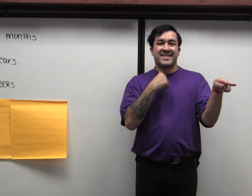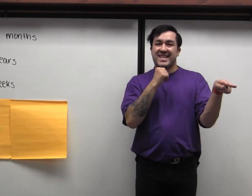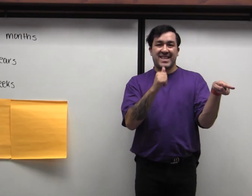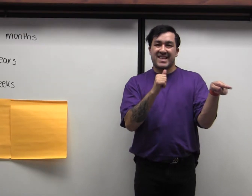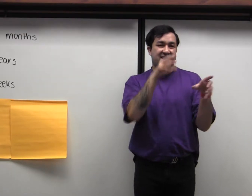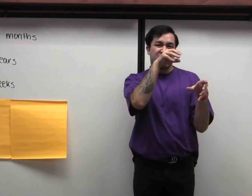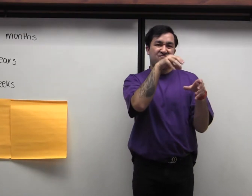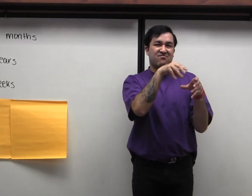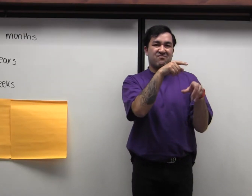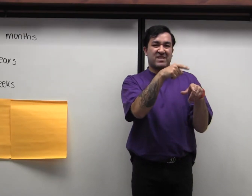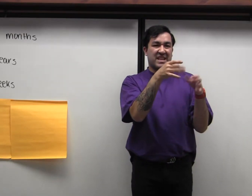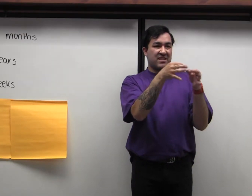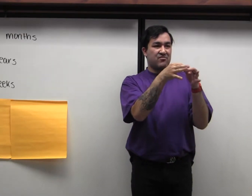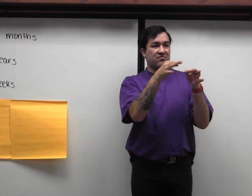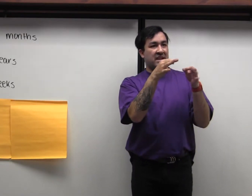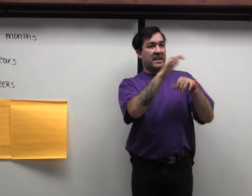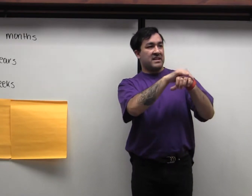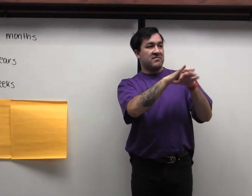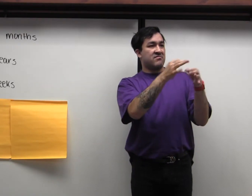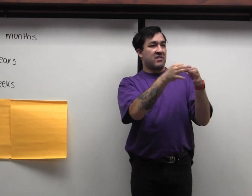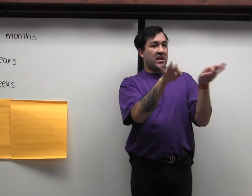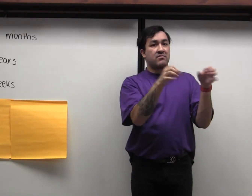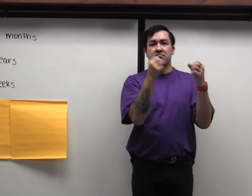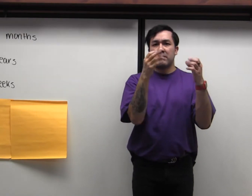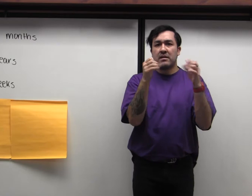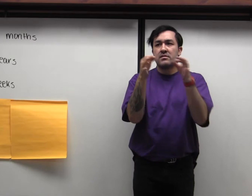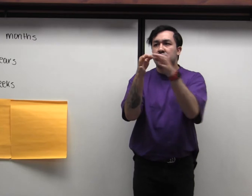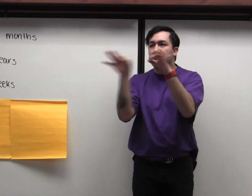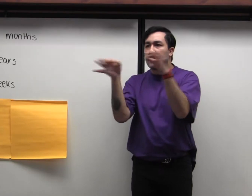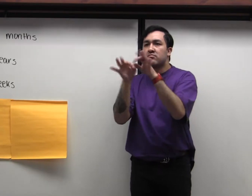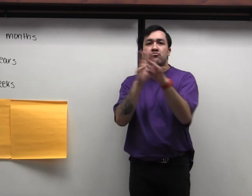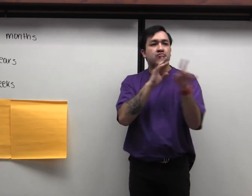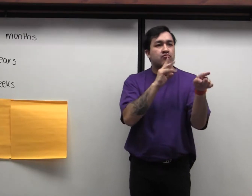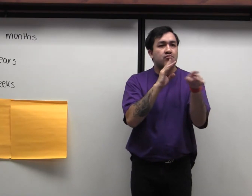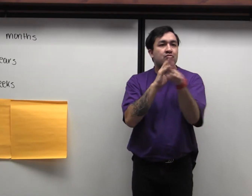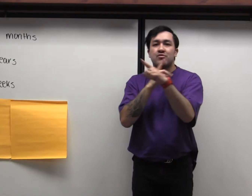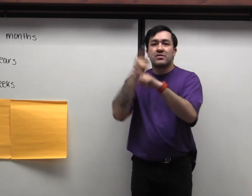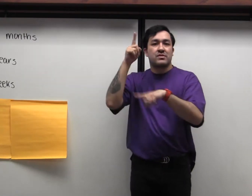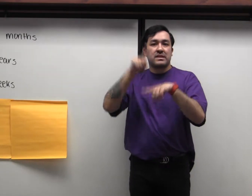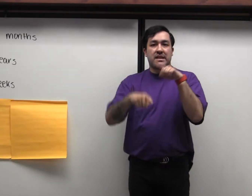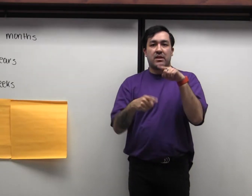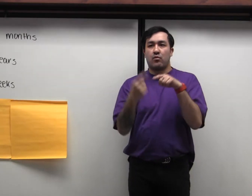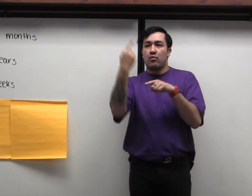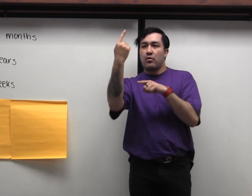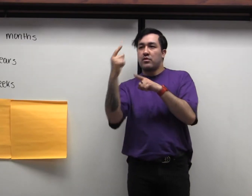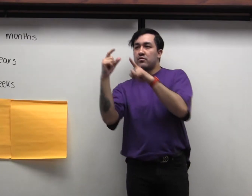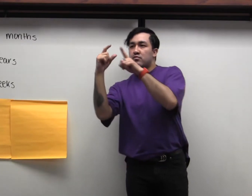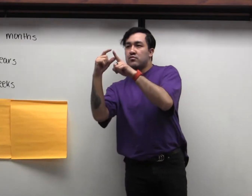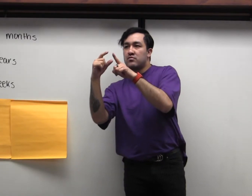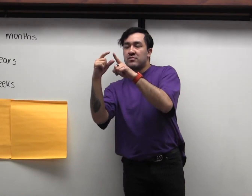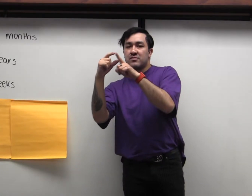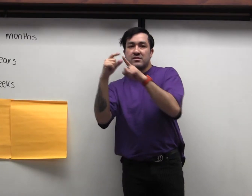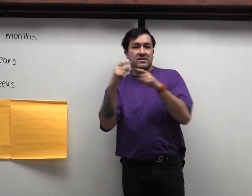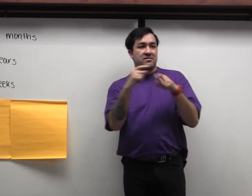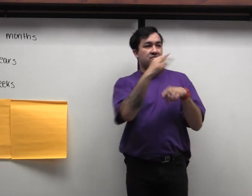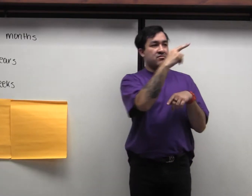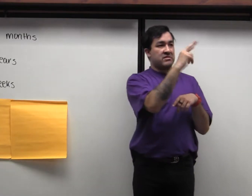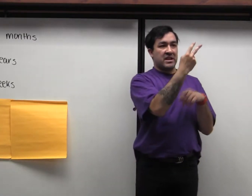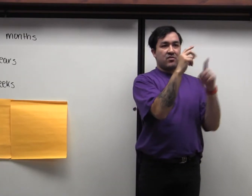incorporation, which doesn't actually exist in English. There's no way to incorporate one word into another word. It's very